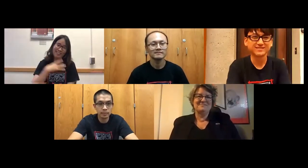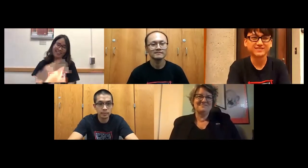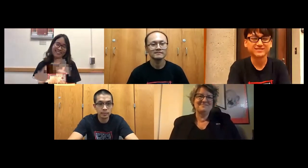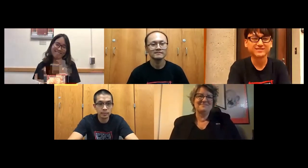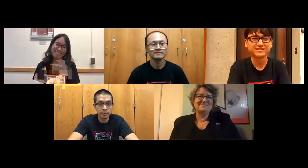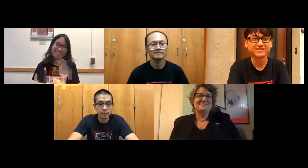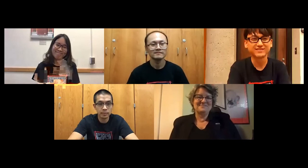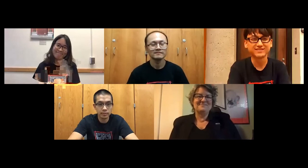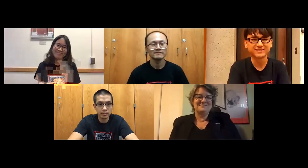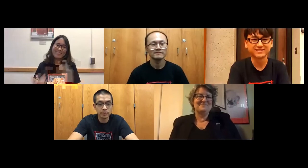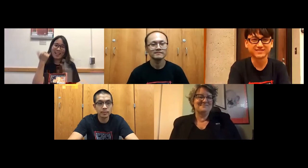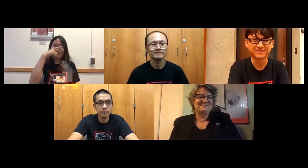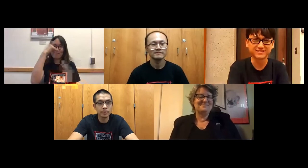The old way, I like that.